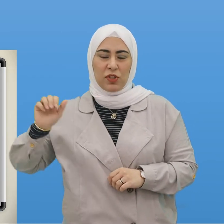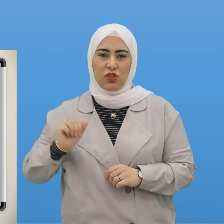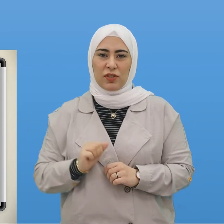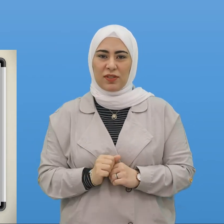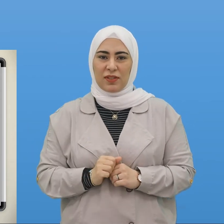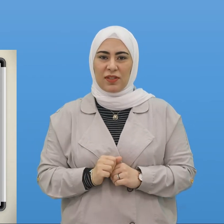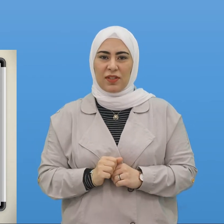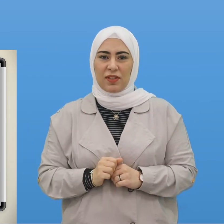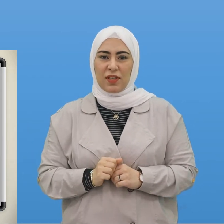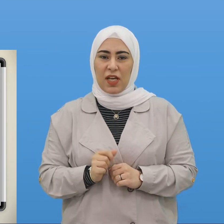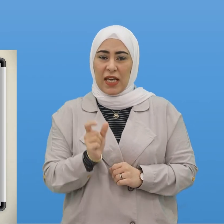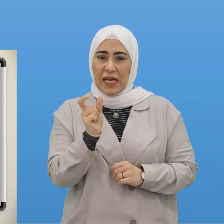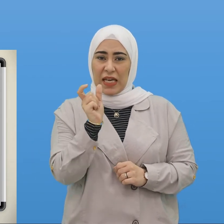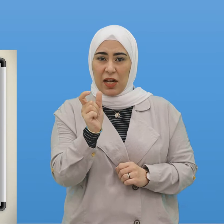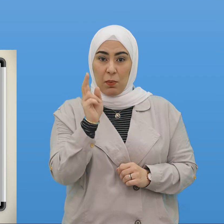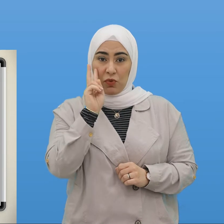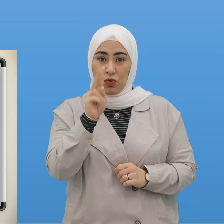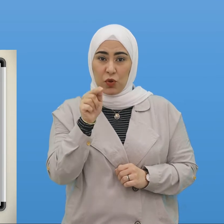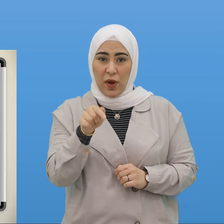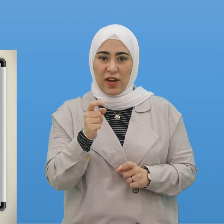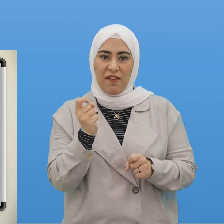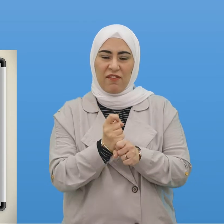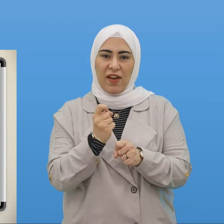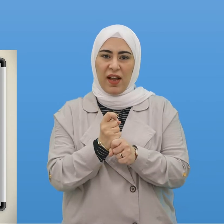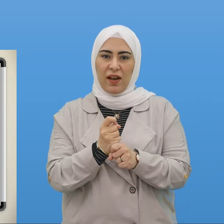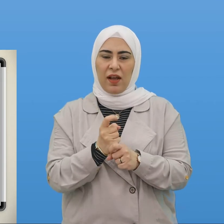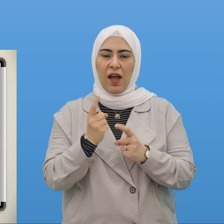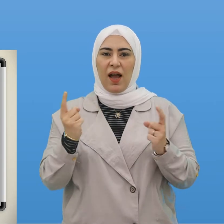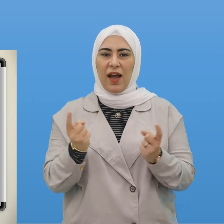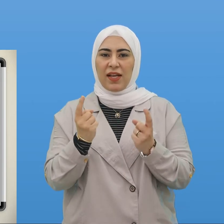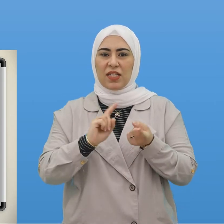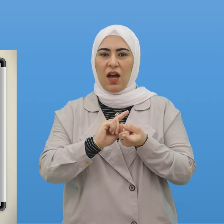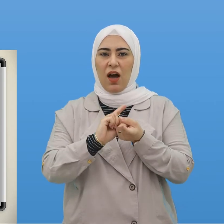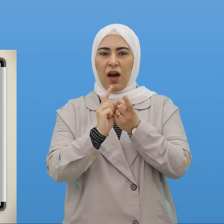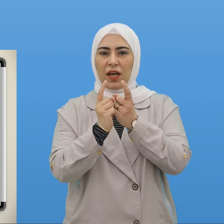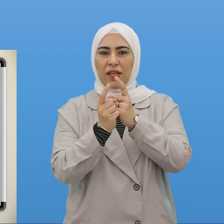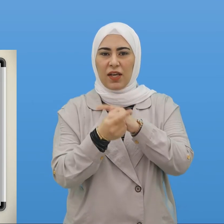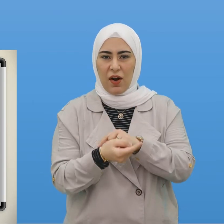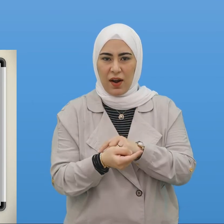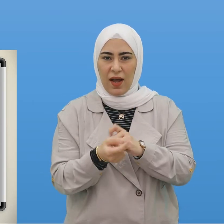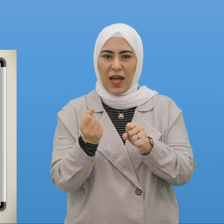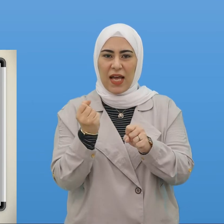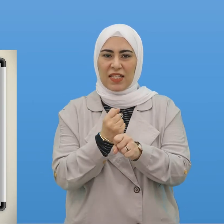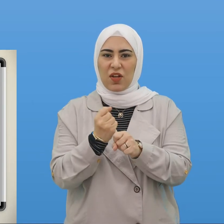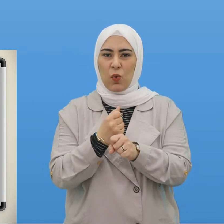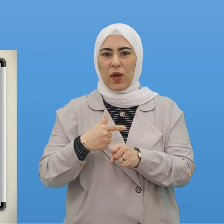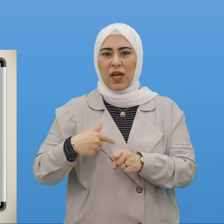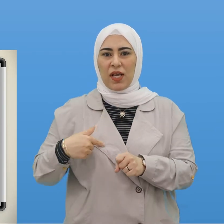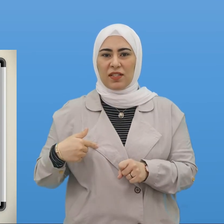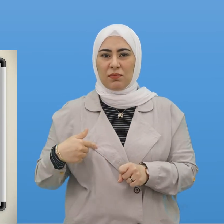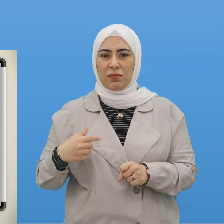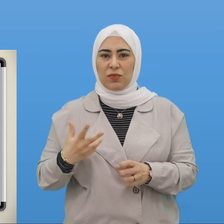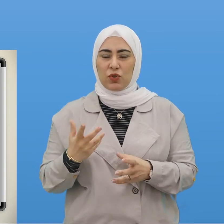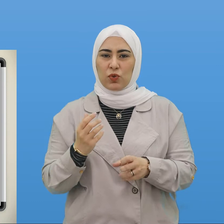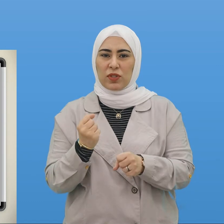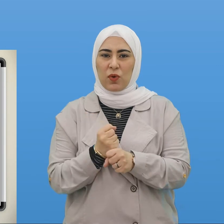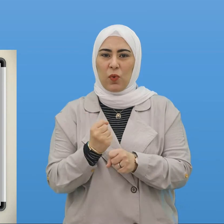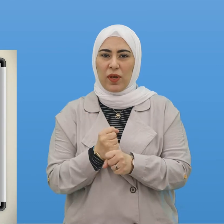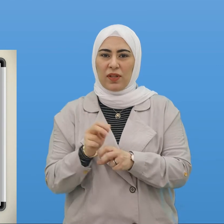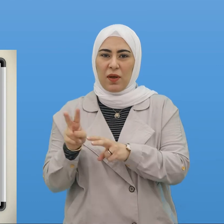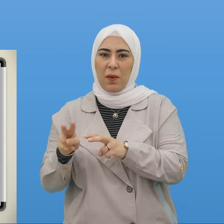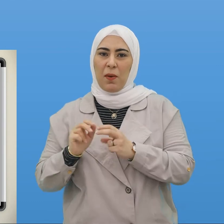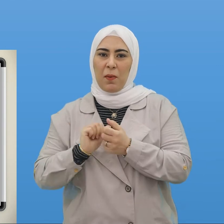to view as a verb. I can say people enjoy the view of the sunset on the beach. Try